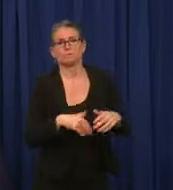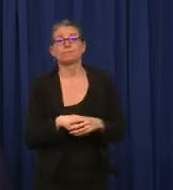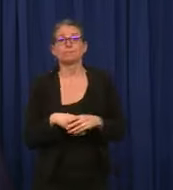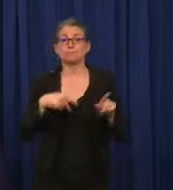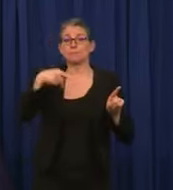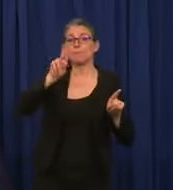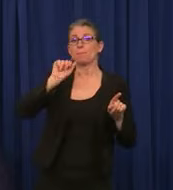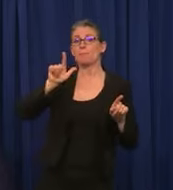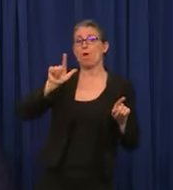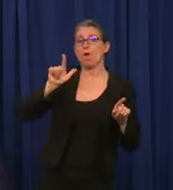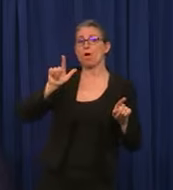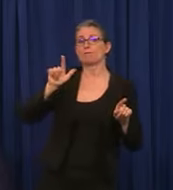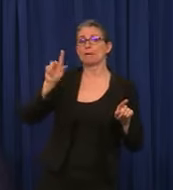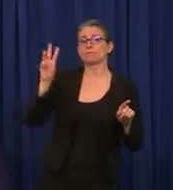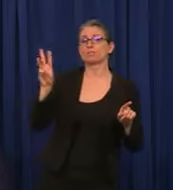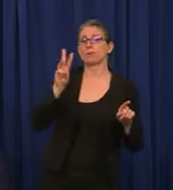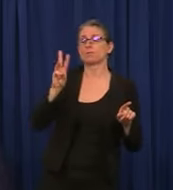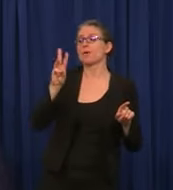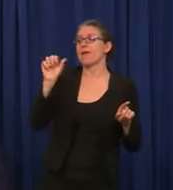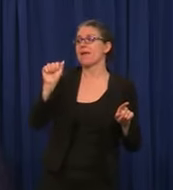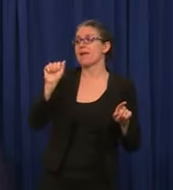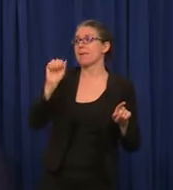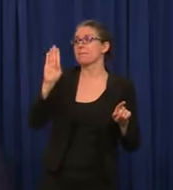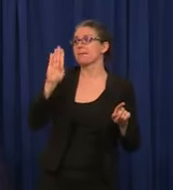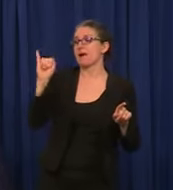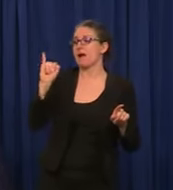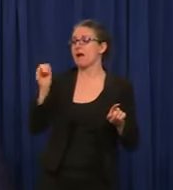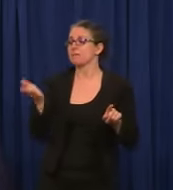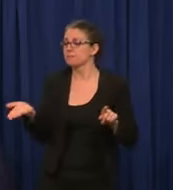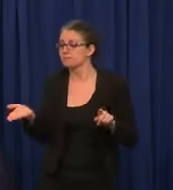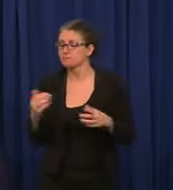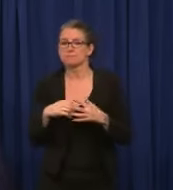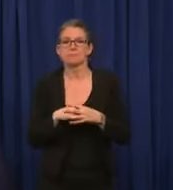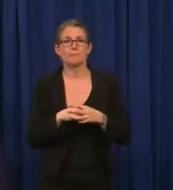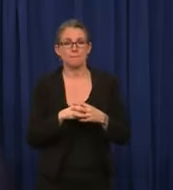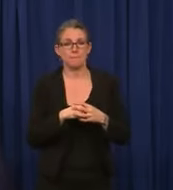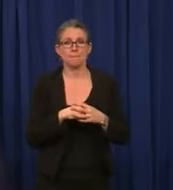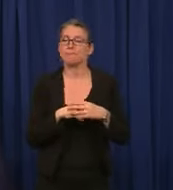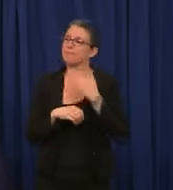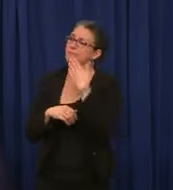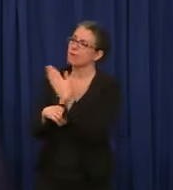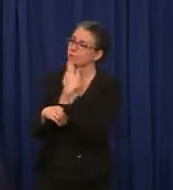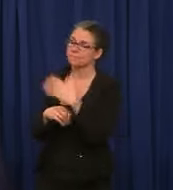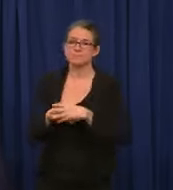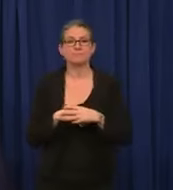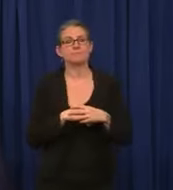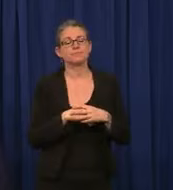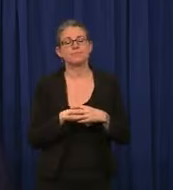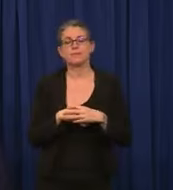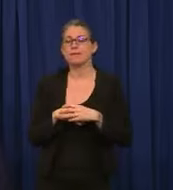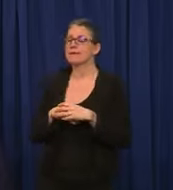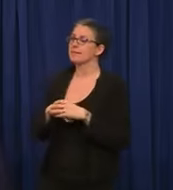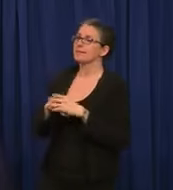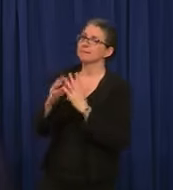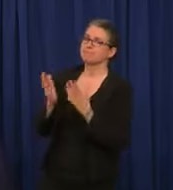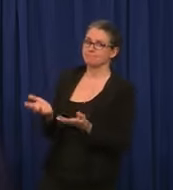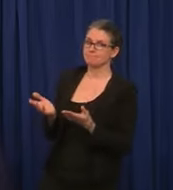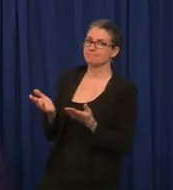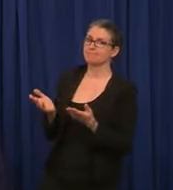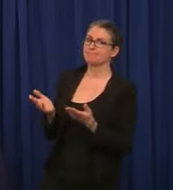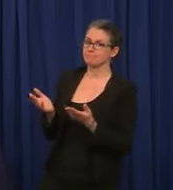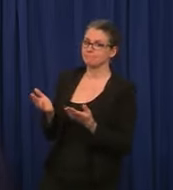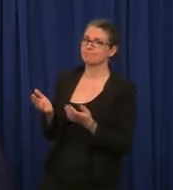WABI. Hi, Dr. Shah, thanks for taking the question. Obviously this is on a different scale, but it was reported recently that